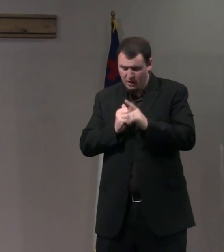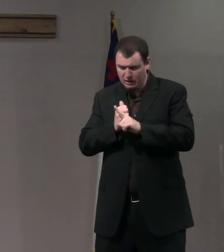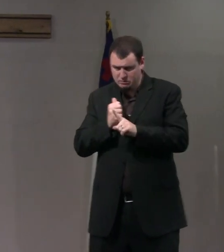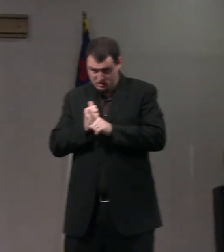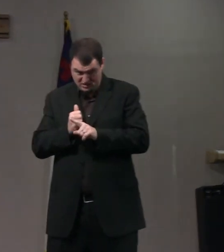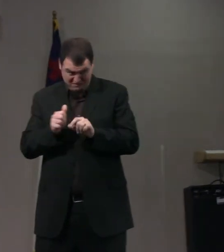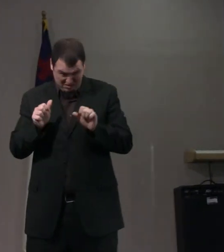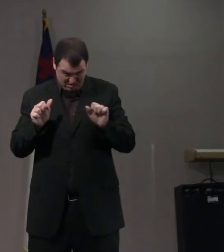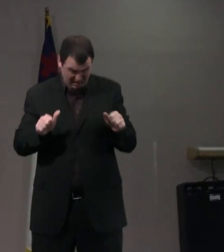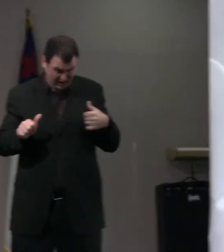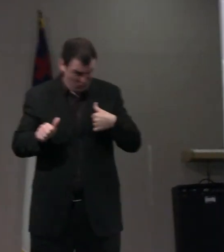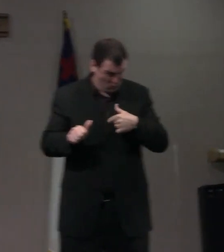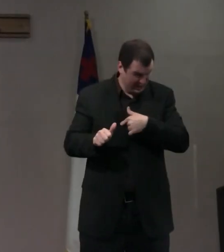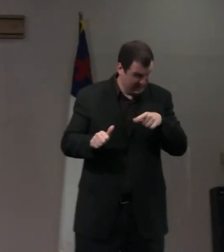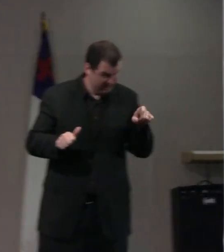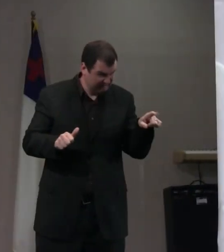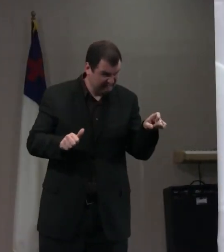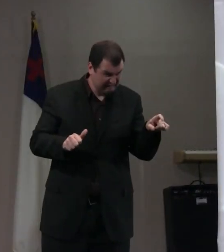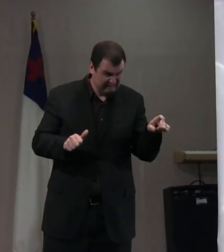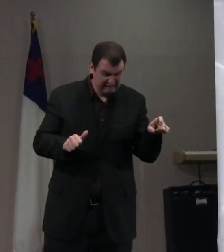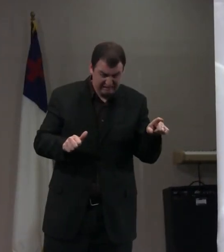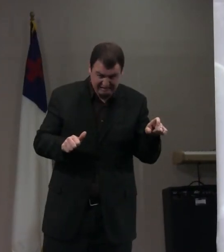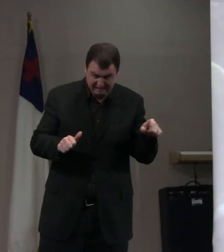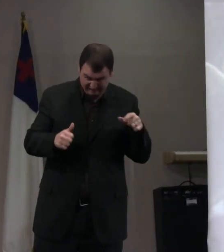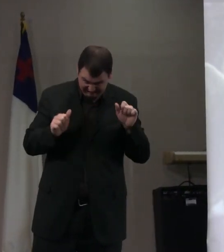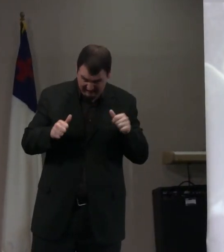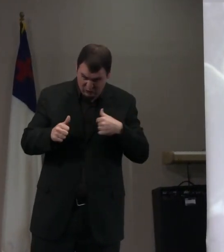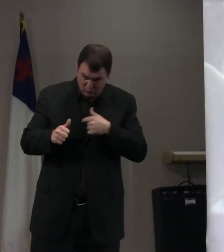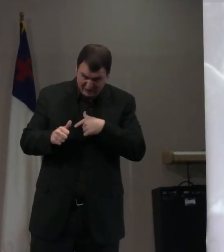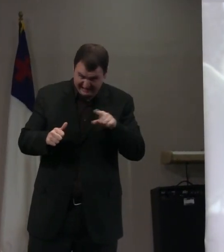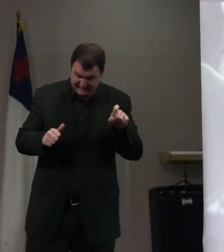If Jesus could humble himself, can we?